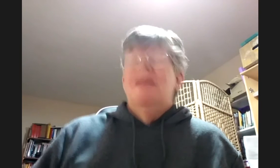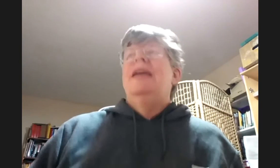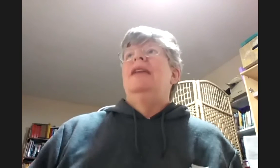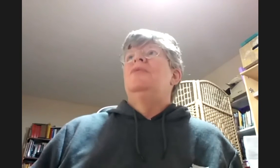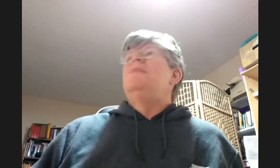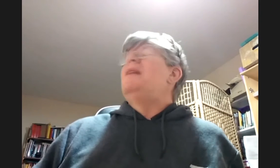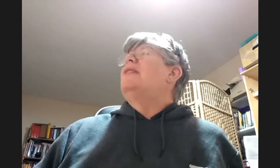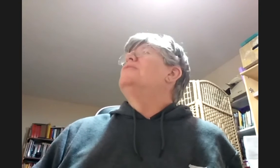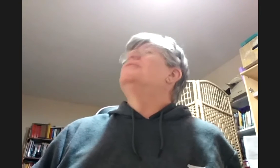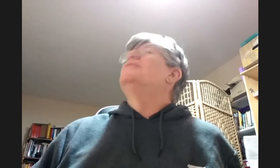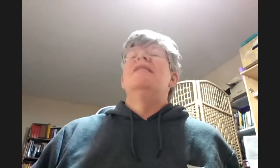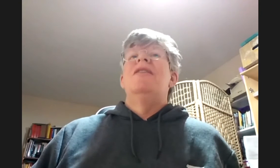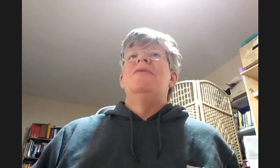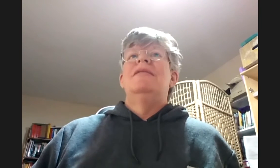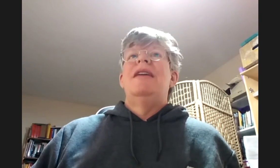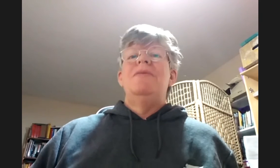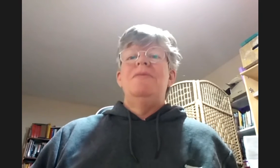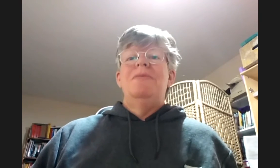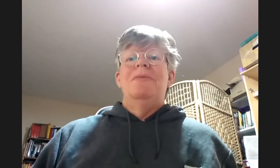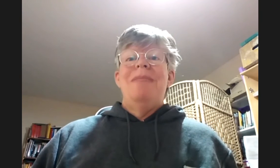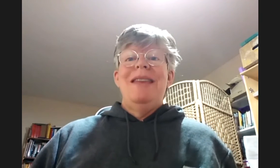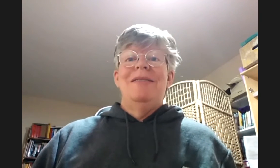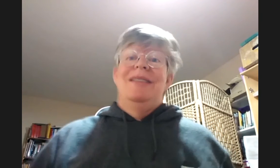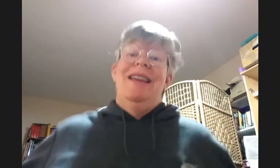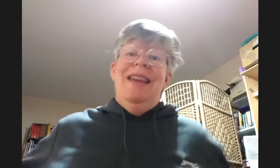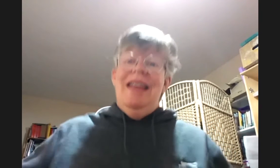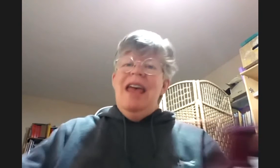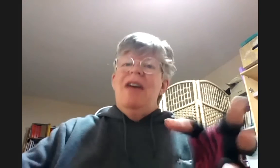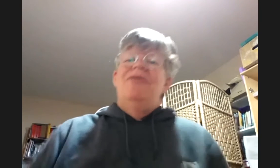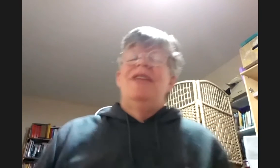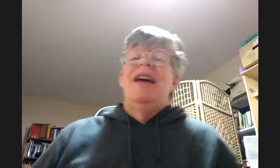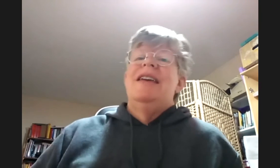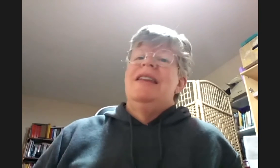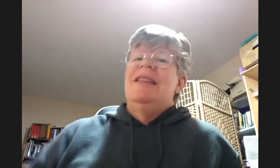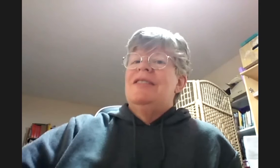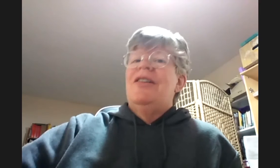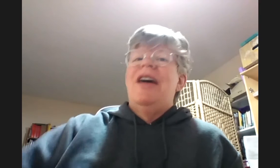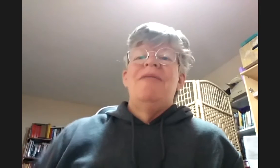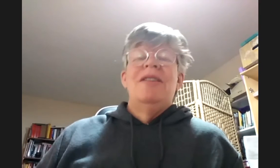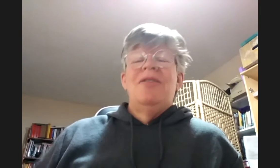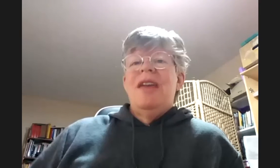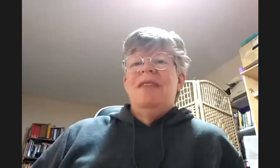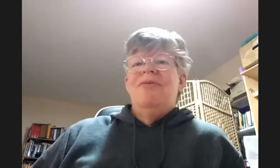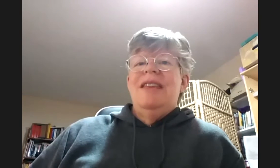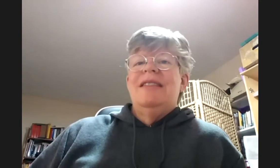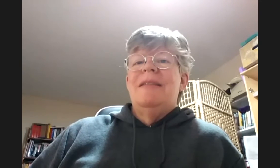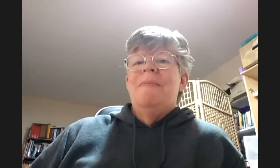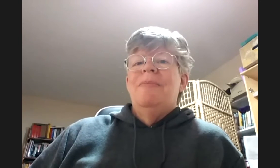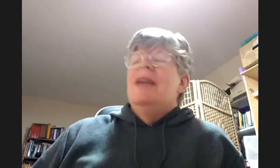And the woodpeckers take note and say, ooh, beetles. And they all fly in and start having a great feast.